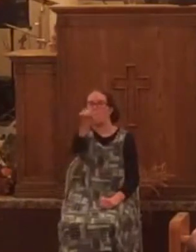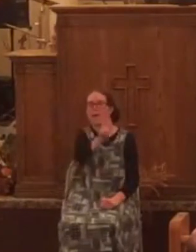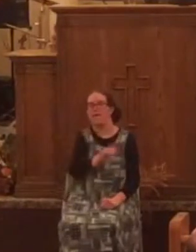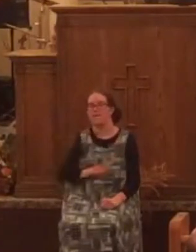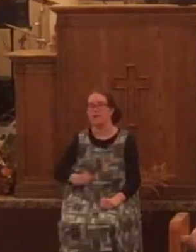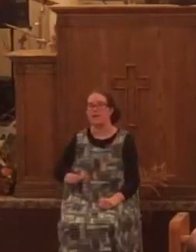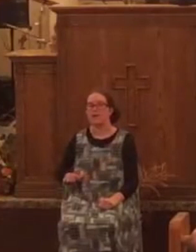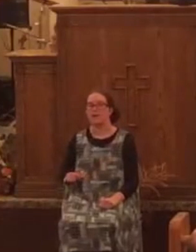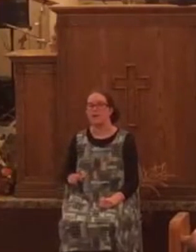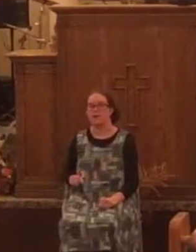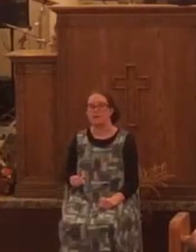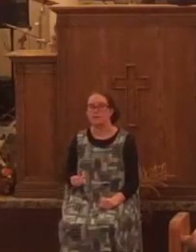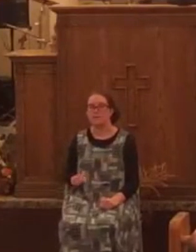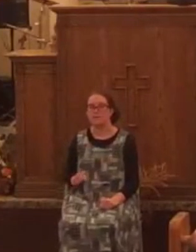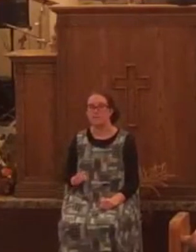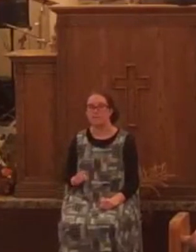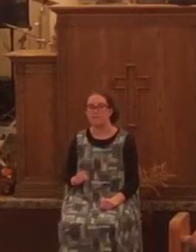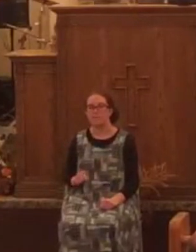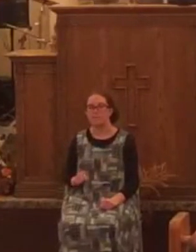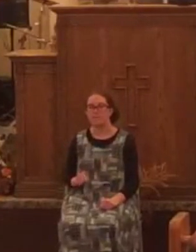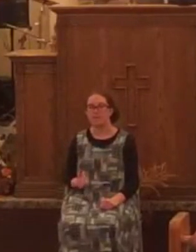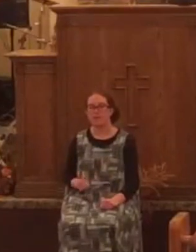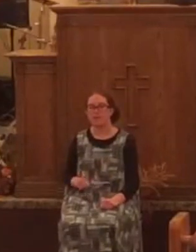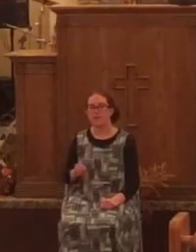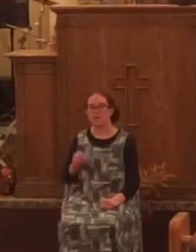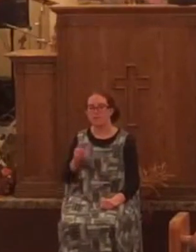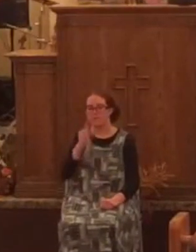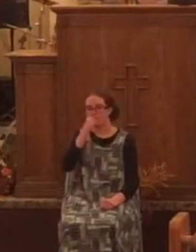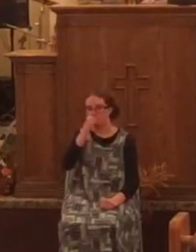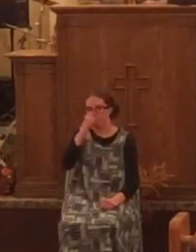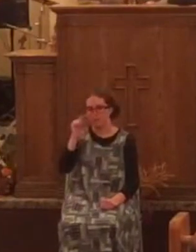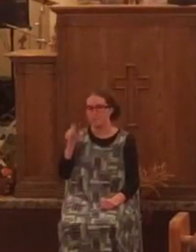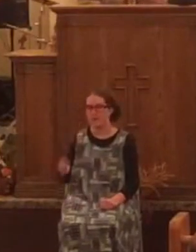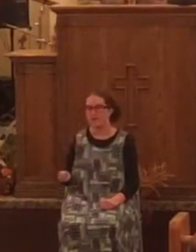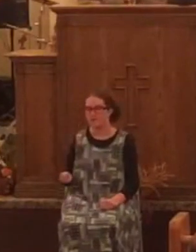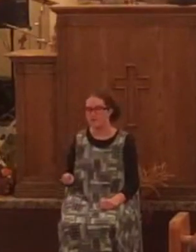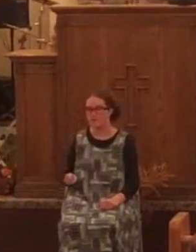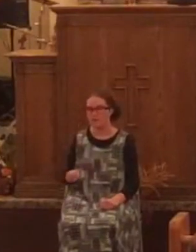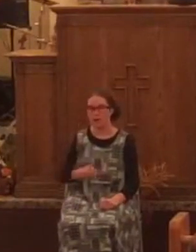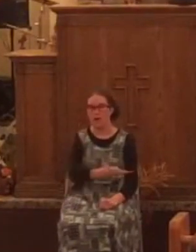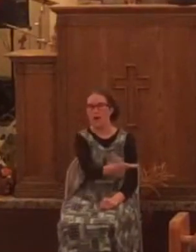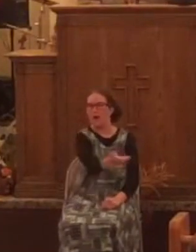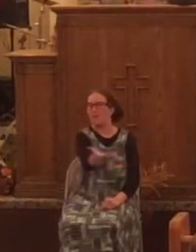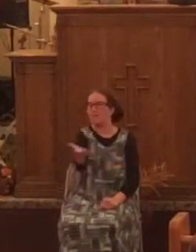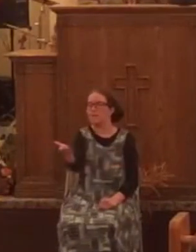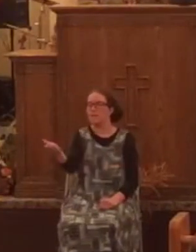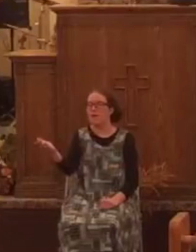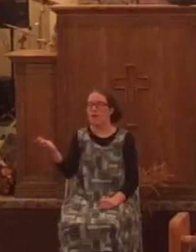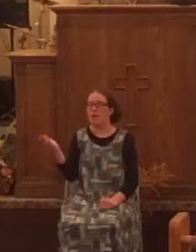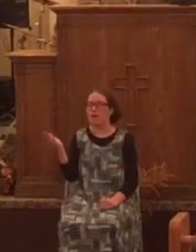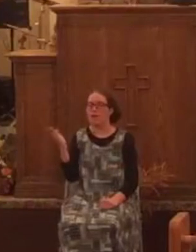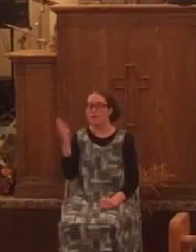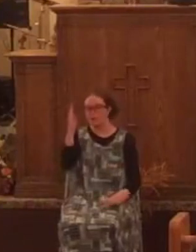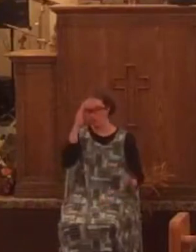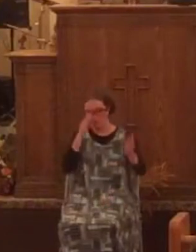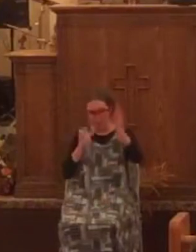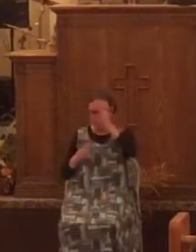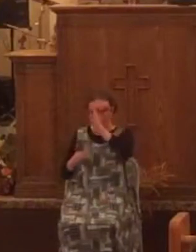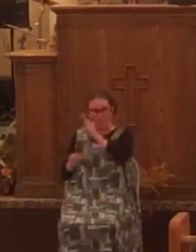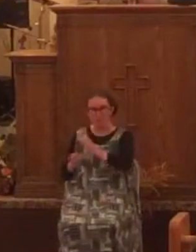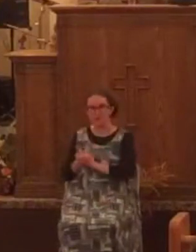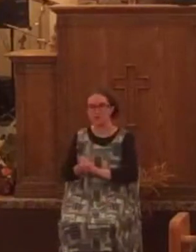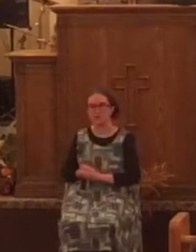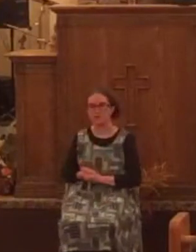time. Amen. But you've got to, and there must be in every one of our